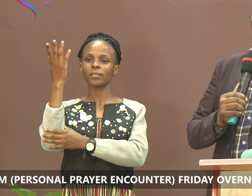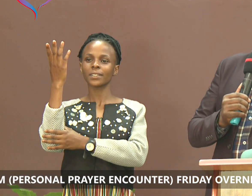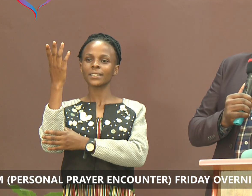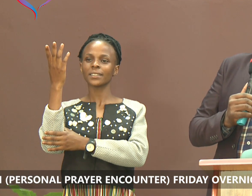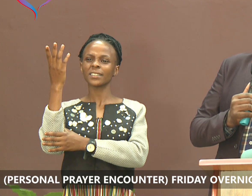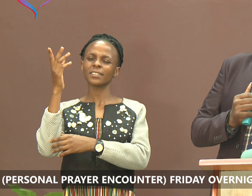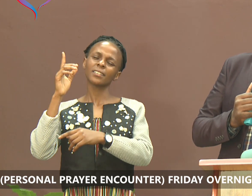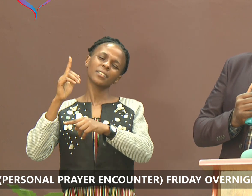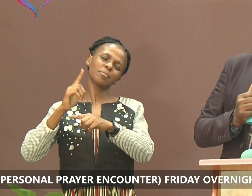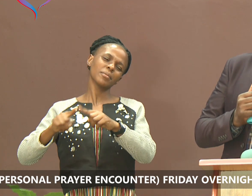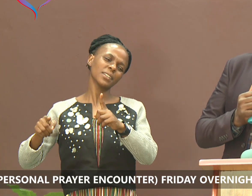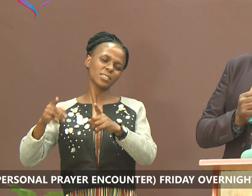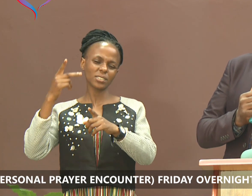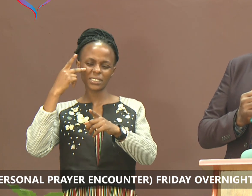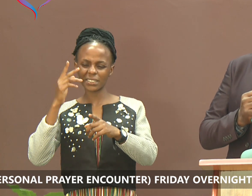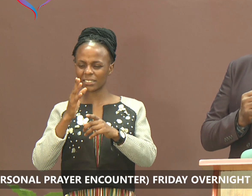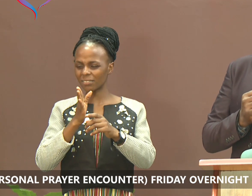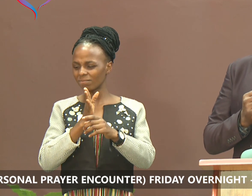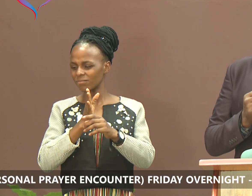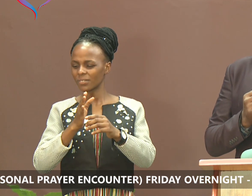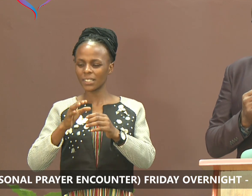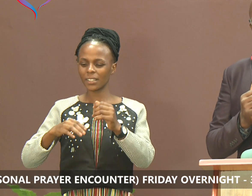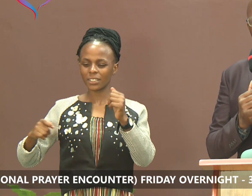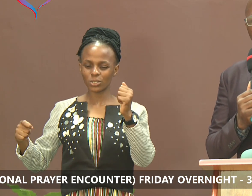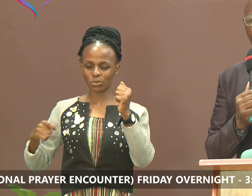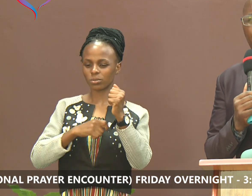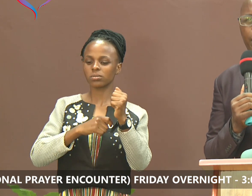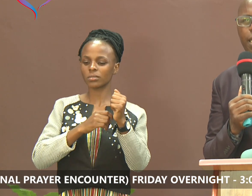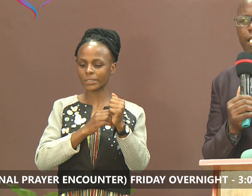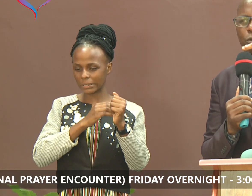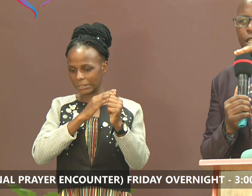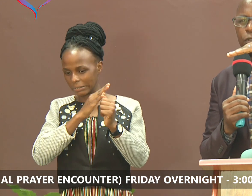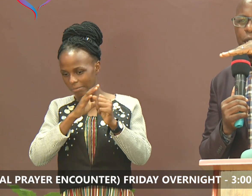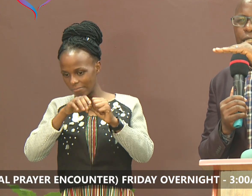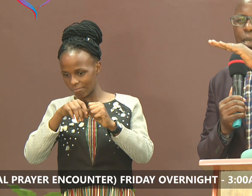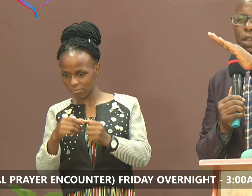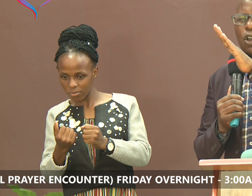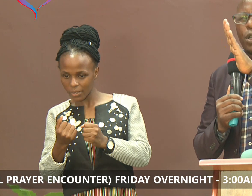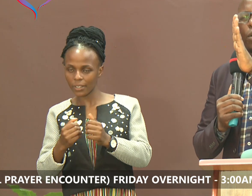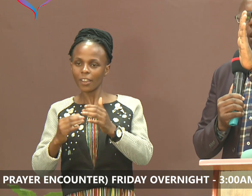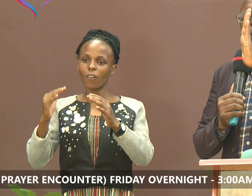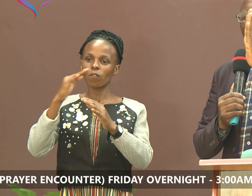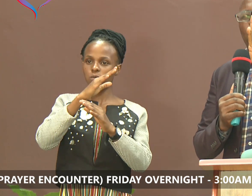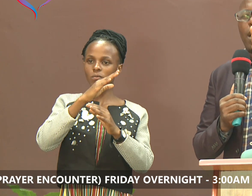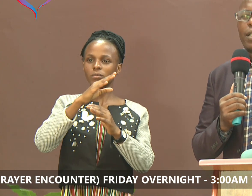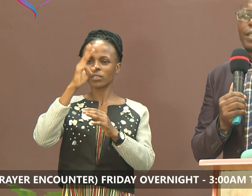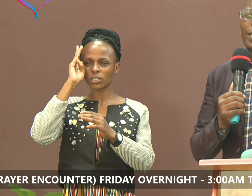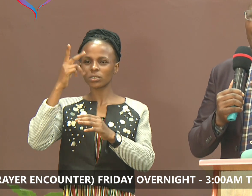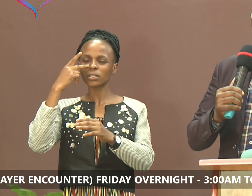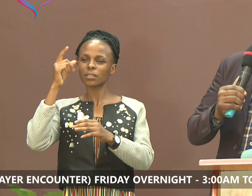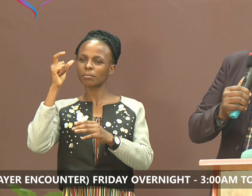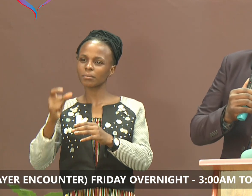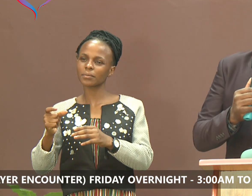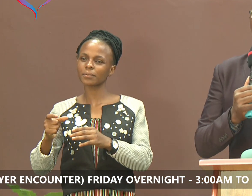stemu egende chama, sangerigwa nechifumita na chameno. Na stemu ne sangerigwa nechifumita na chameno. Ugenda kusangwa muntu nga,